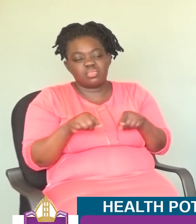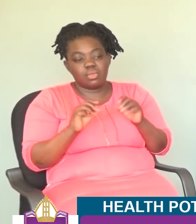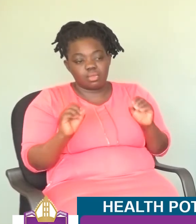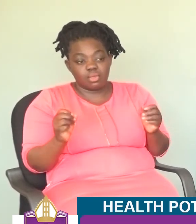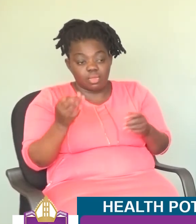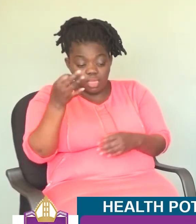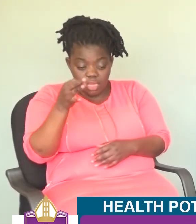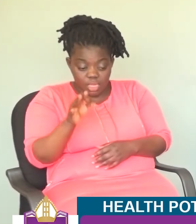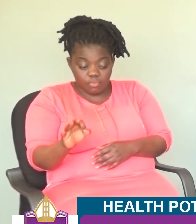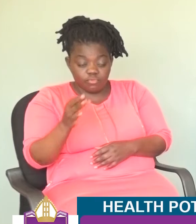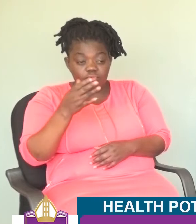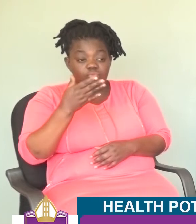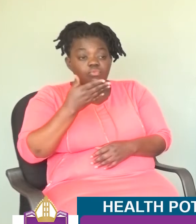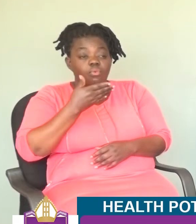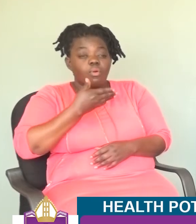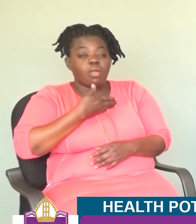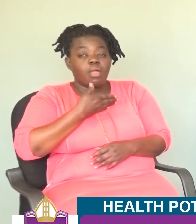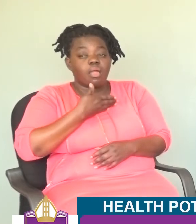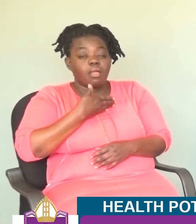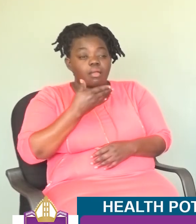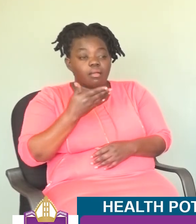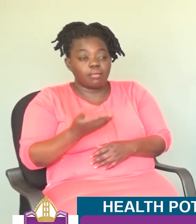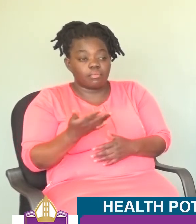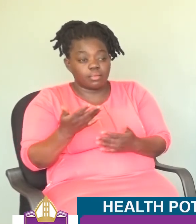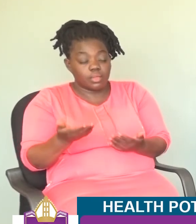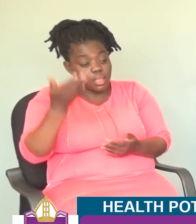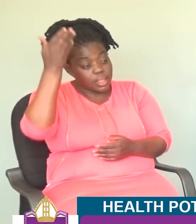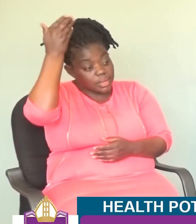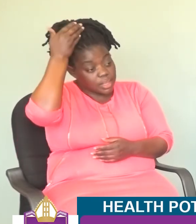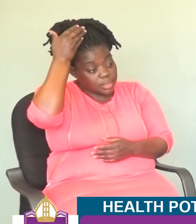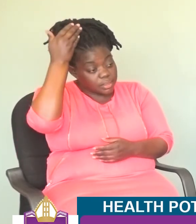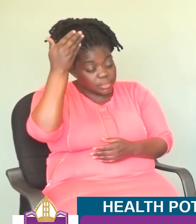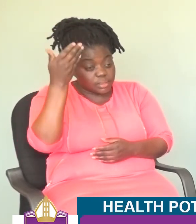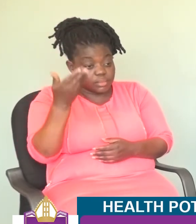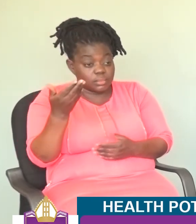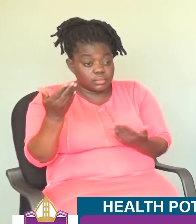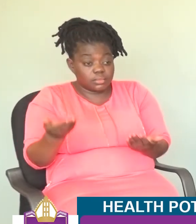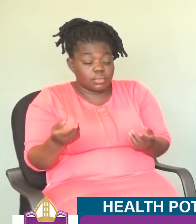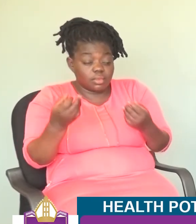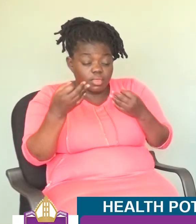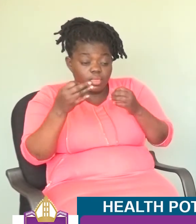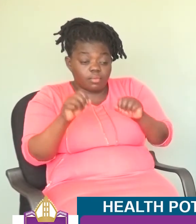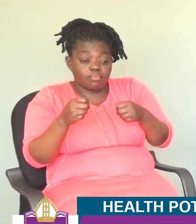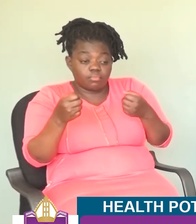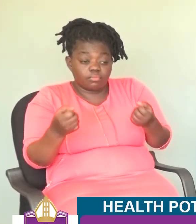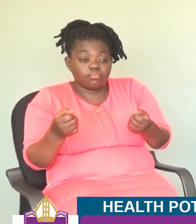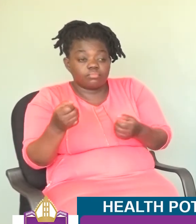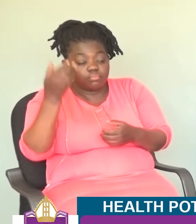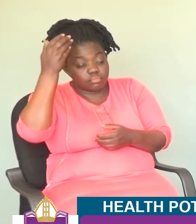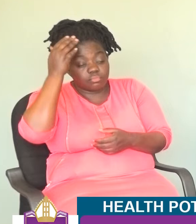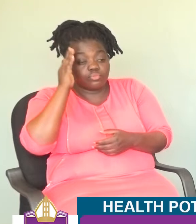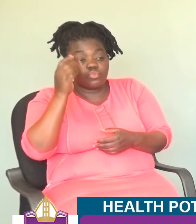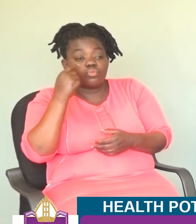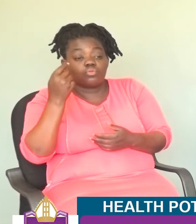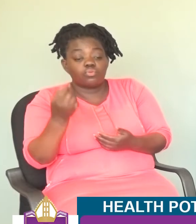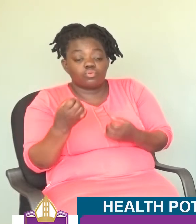so long as you have the nurse there available, and then you have, if the nurse cannot, the nurse will know who to contact to be